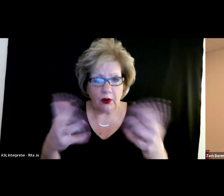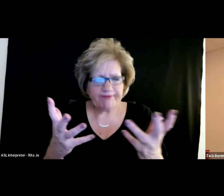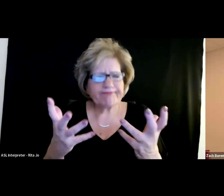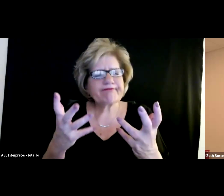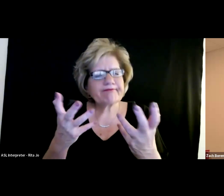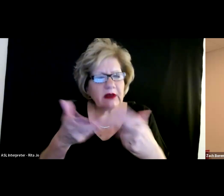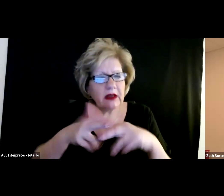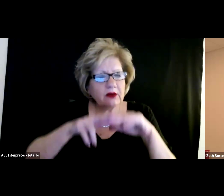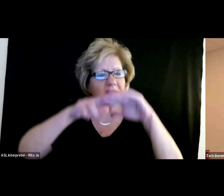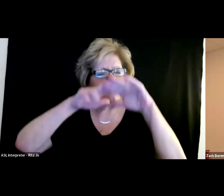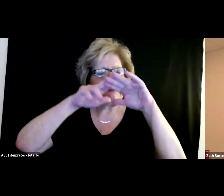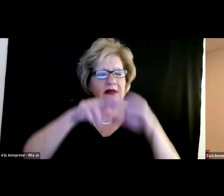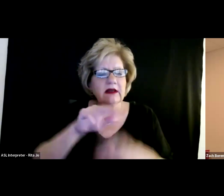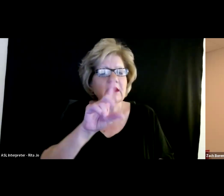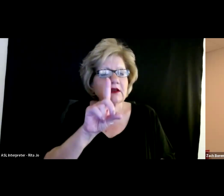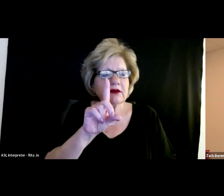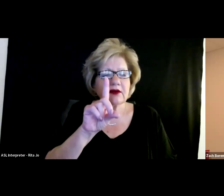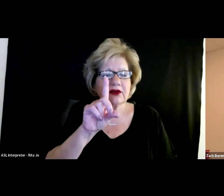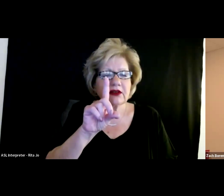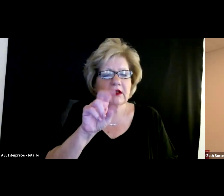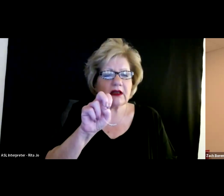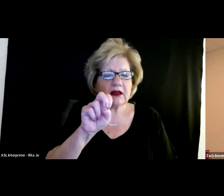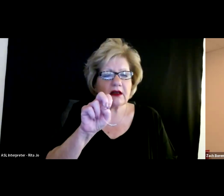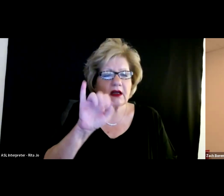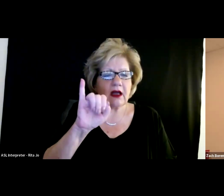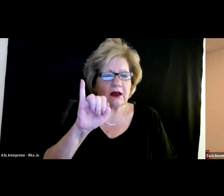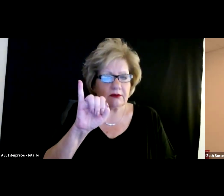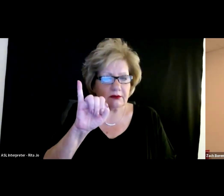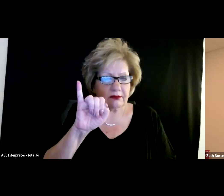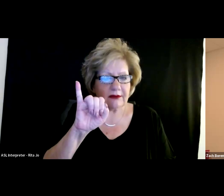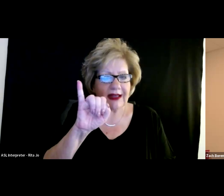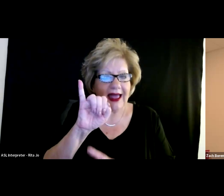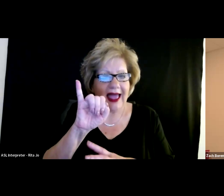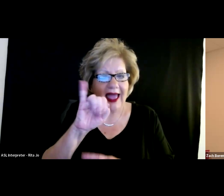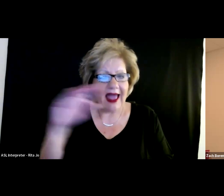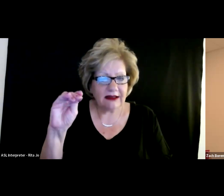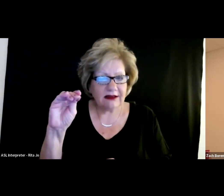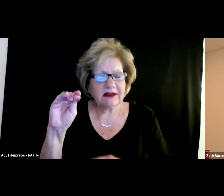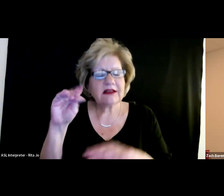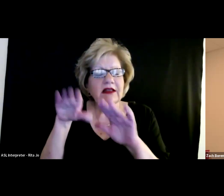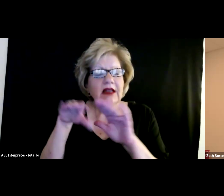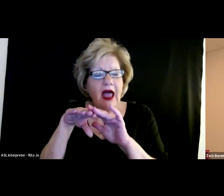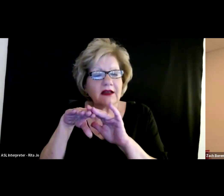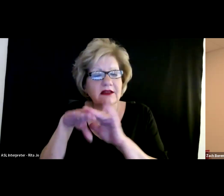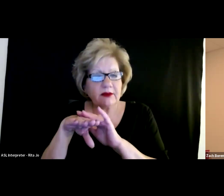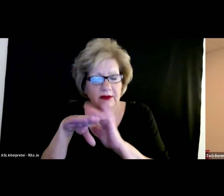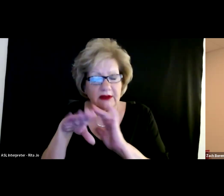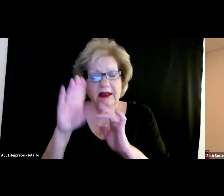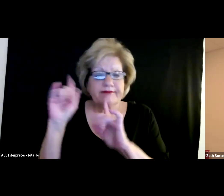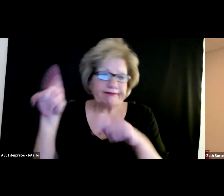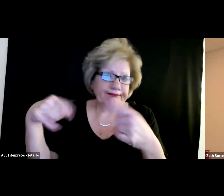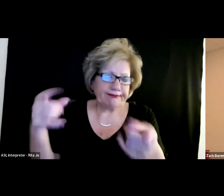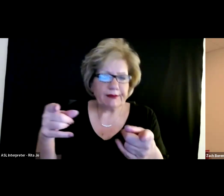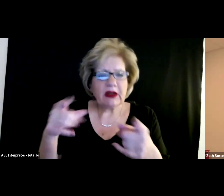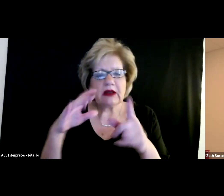the diversity, equity, and inclusion, as well as accessibility. Historically, apprenticeship programs in the U.S.